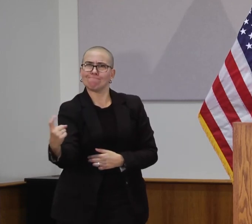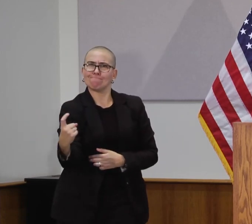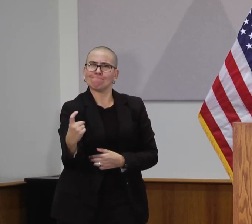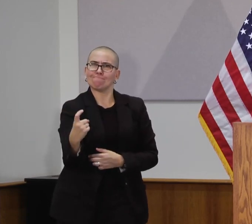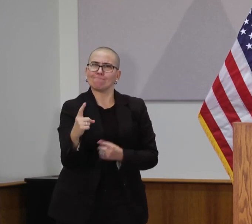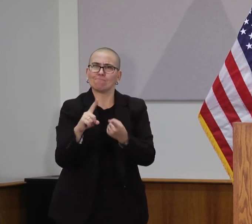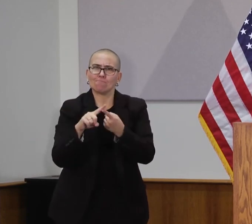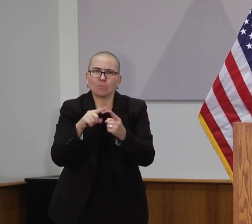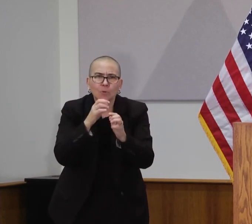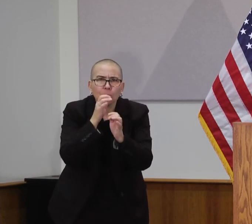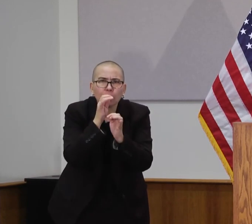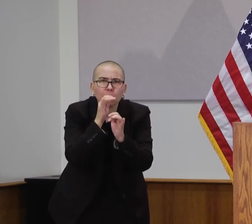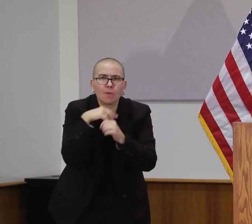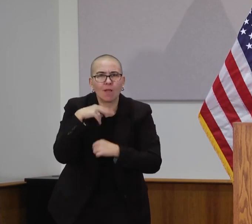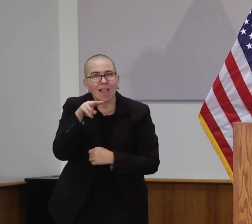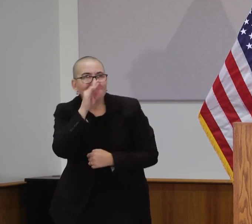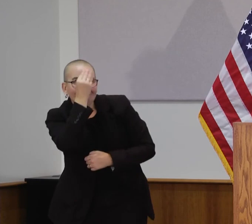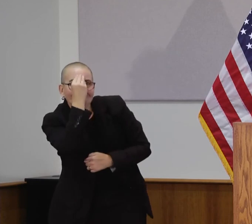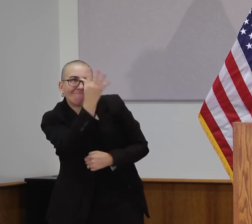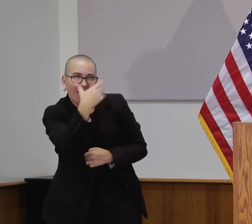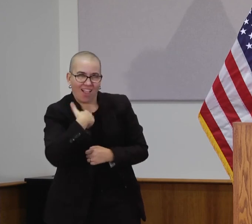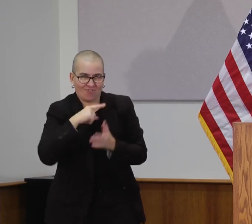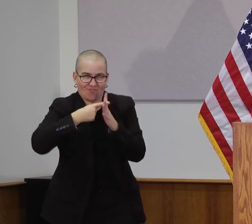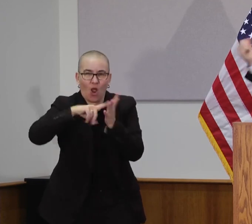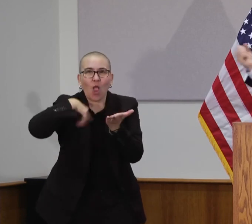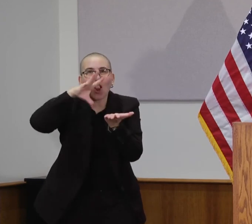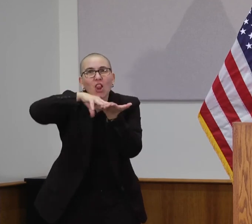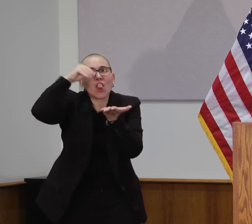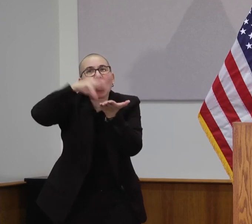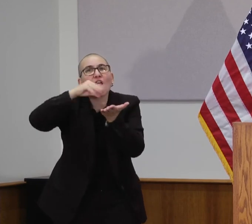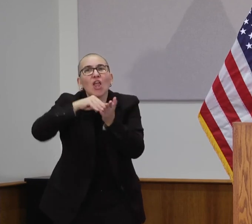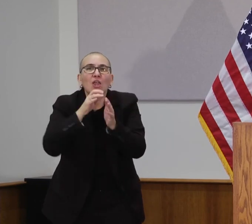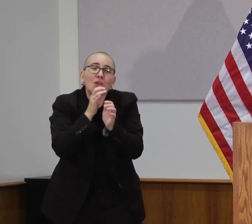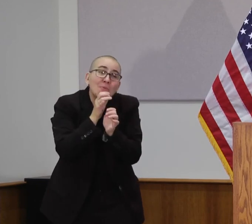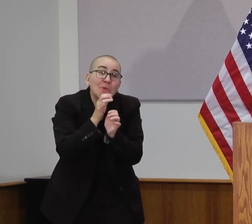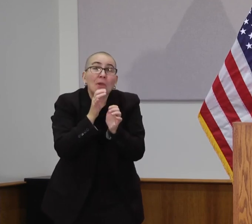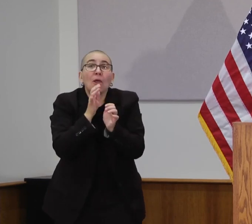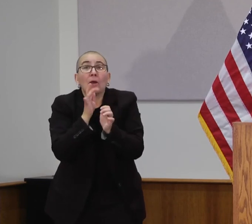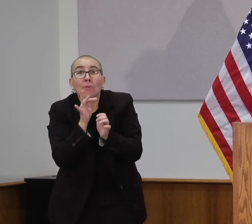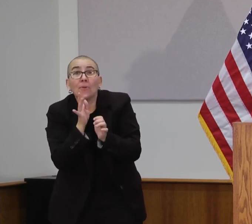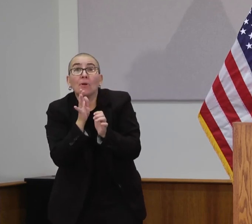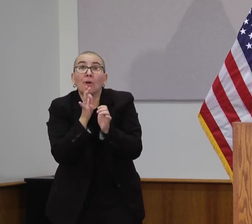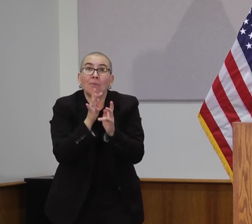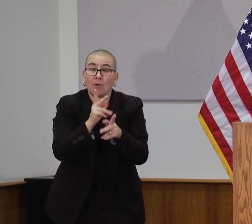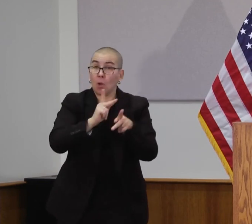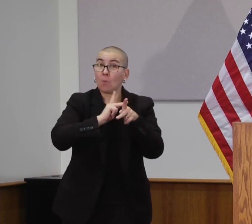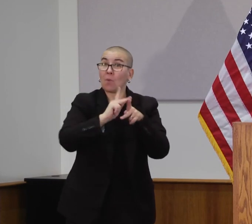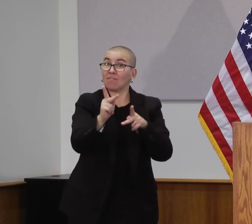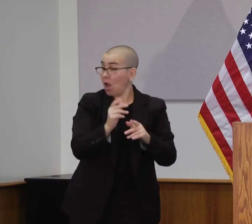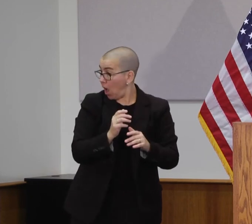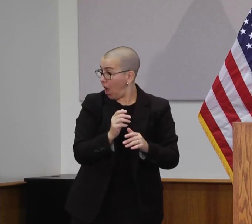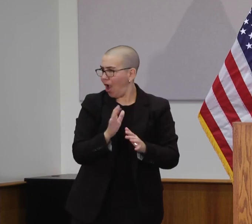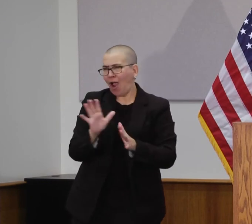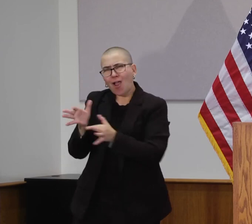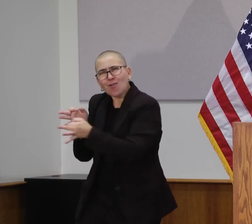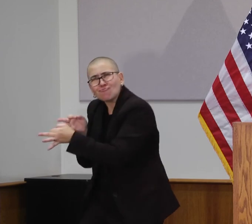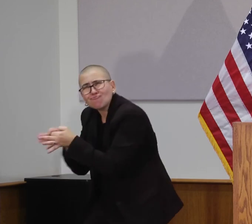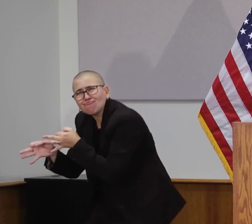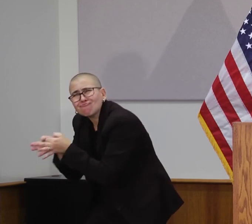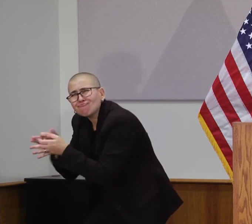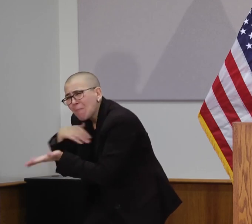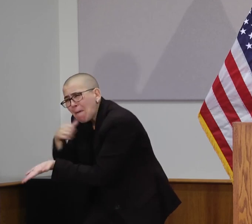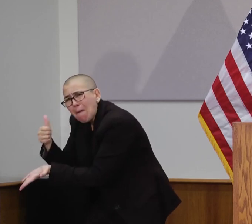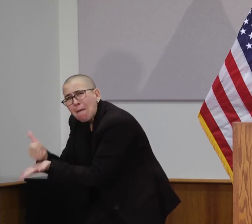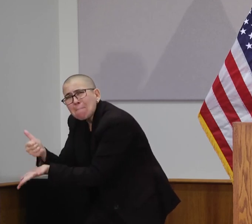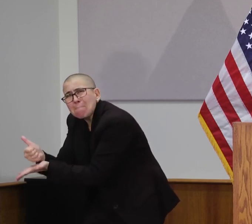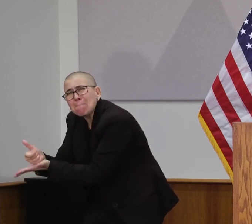to play. And he could play a few notes, but this professional trumpeter was helping him, and he became part of this group. And